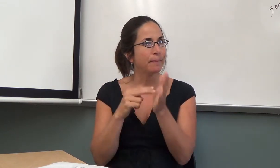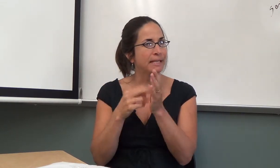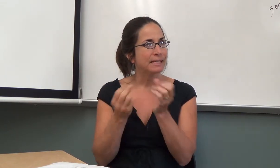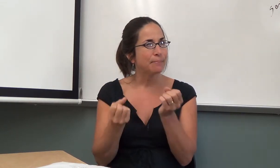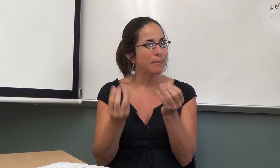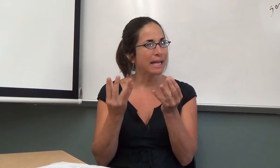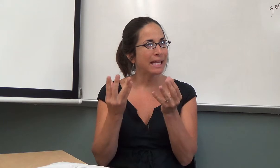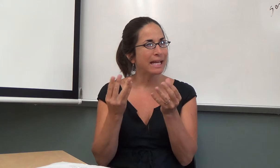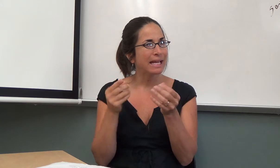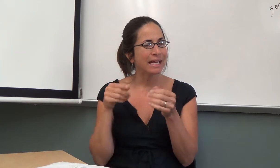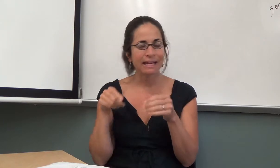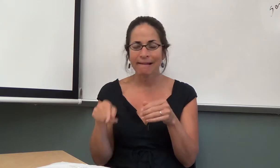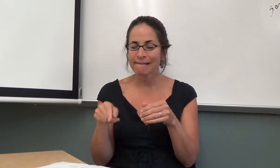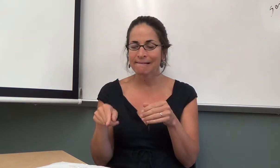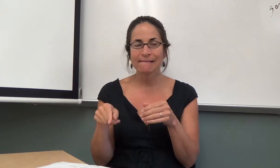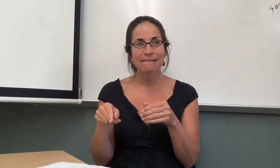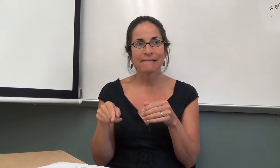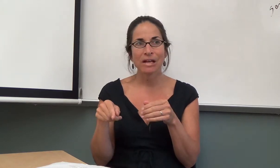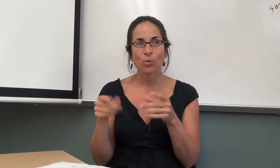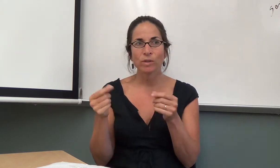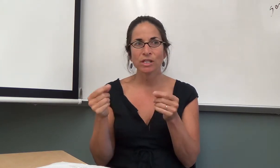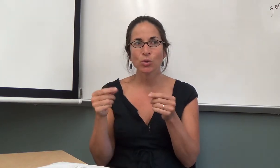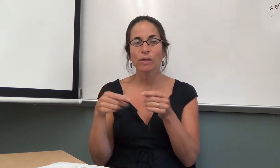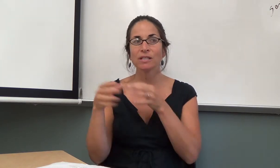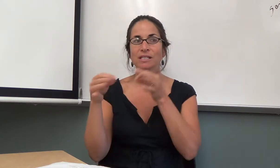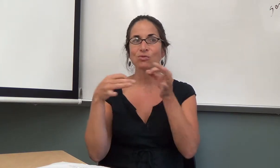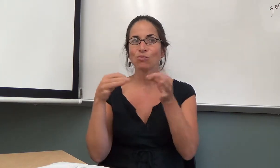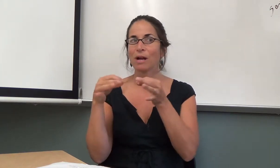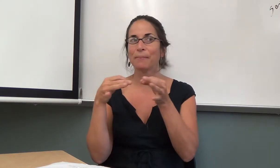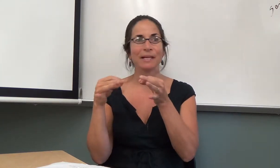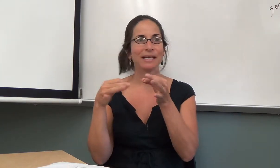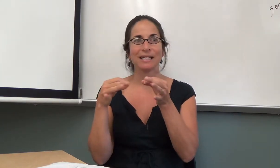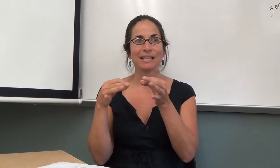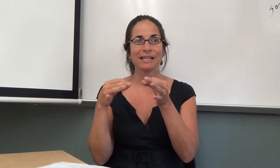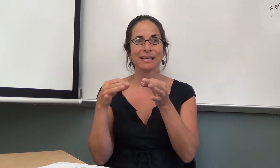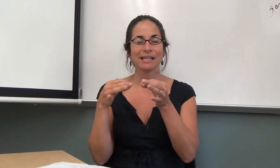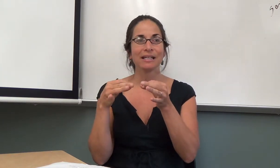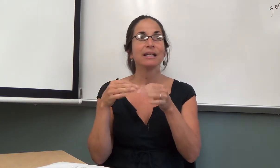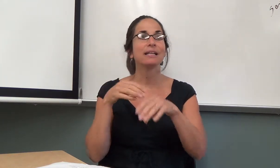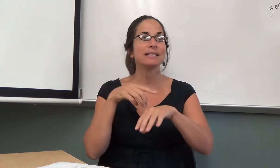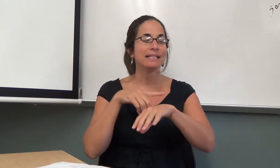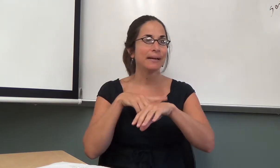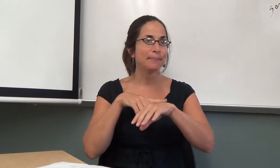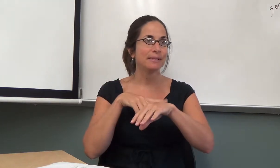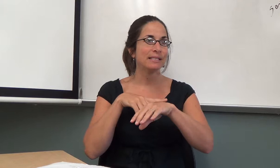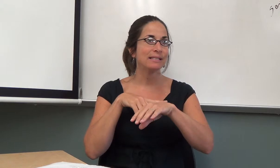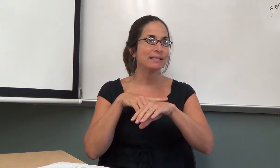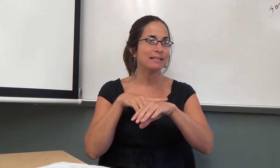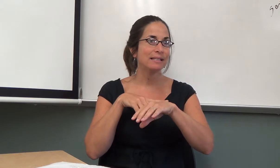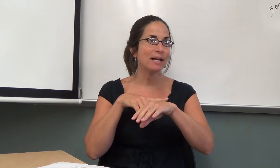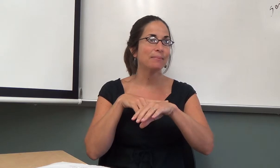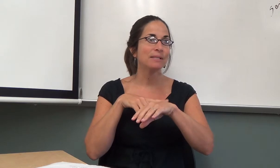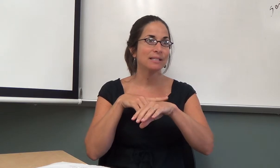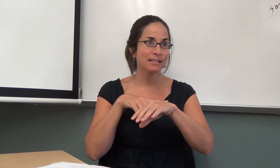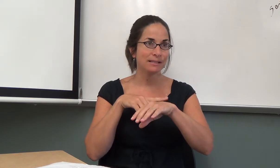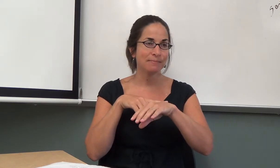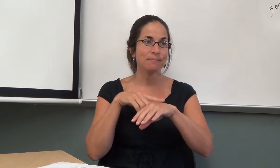it doing in this sentence? It's Describing describing what? time. Times. Nice job, Maria. Okay, it's serving times. So